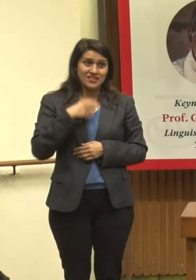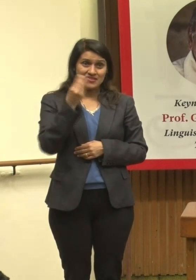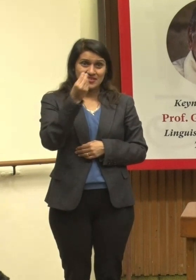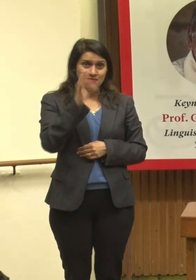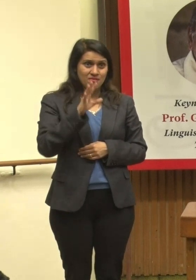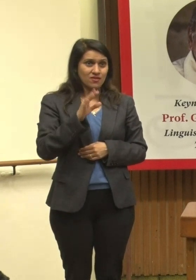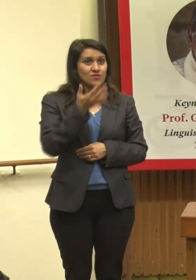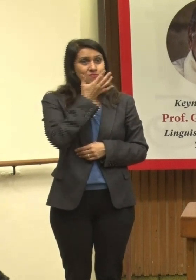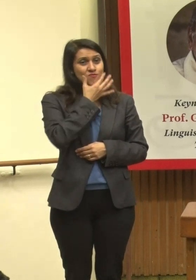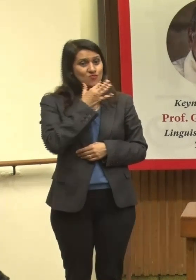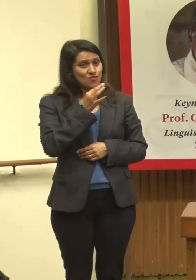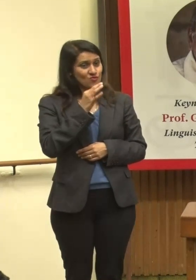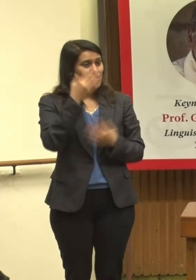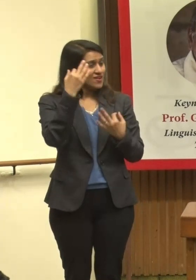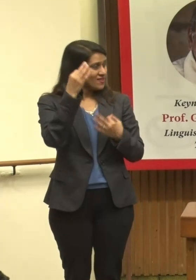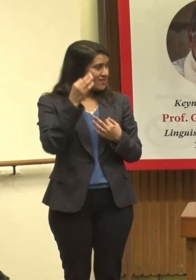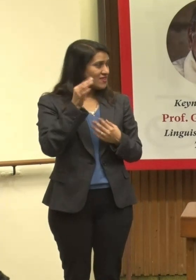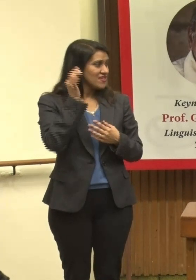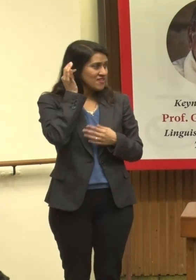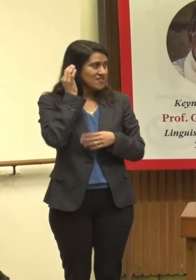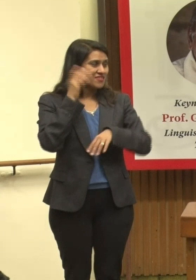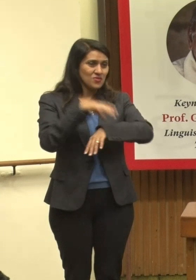laden with ornaments, here,